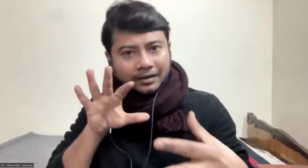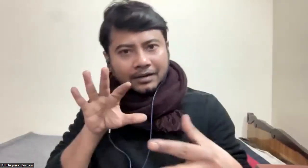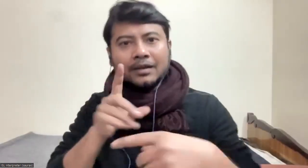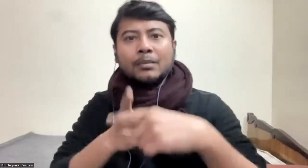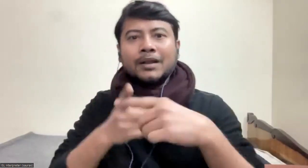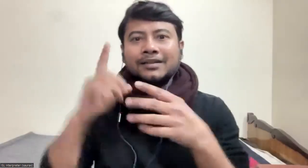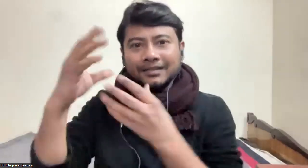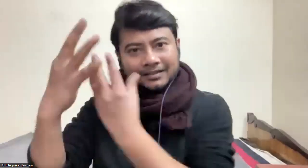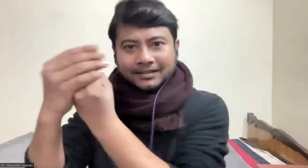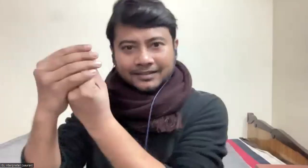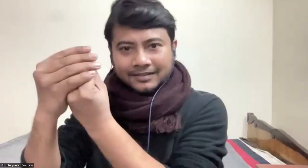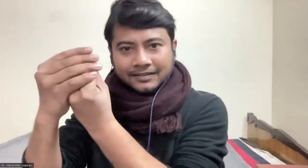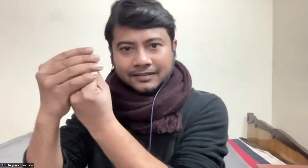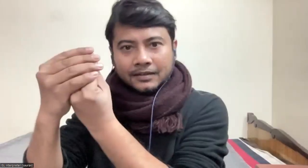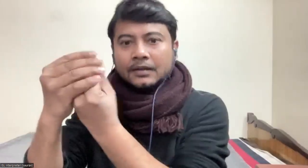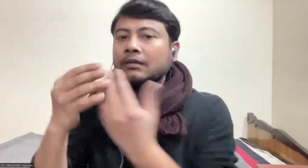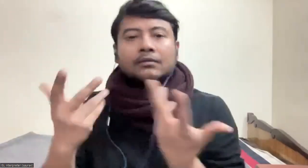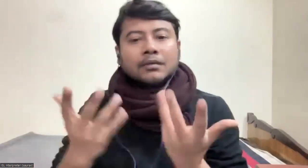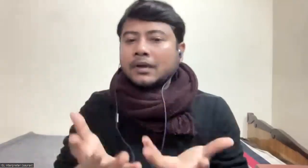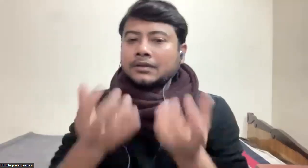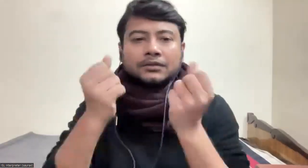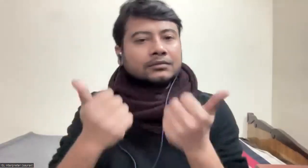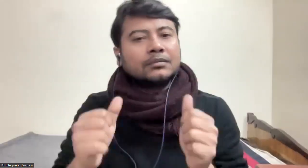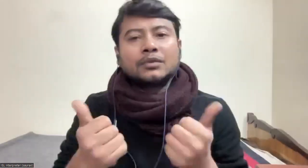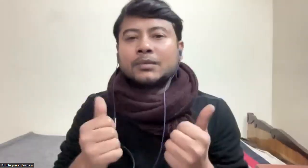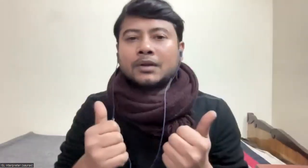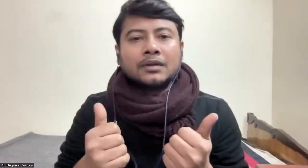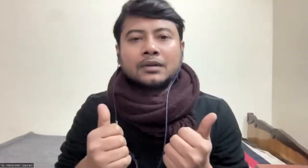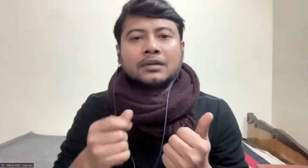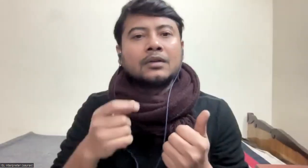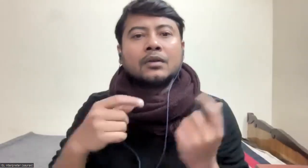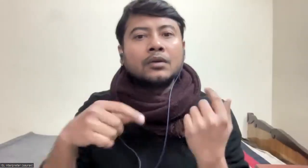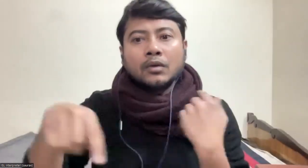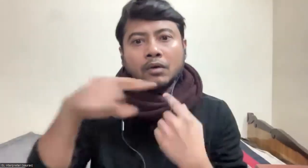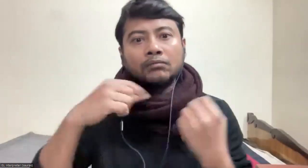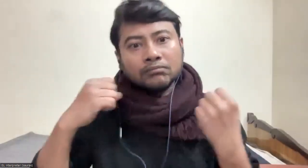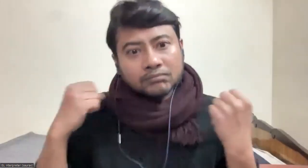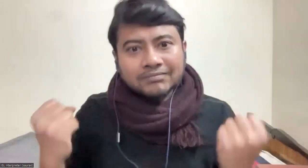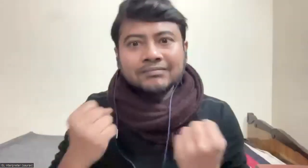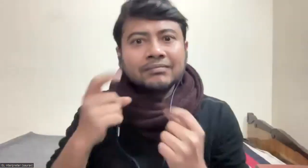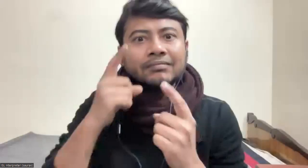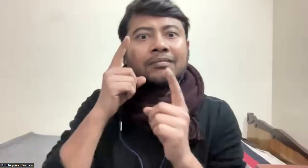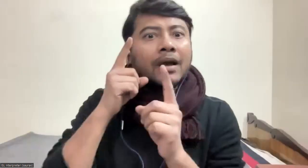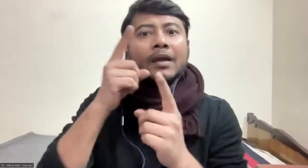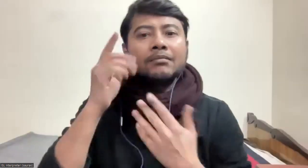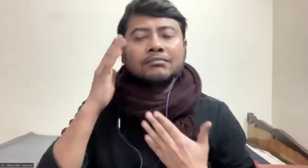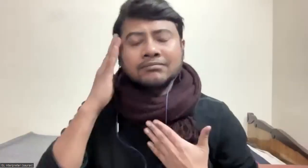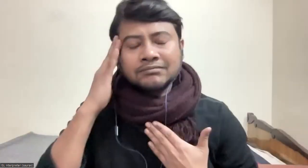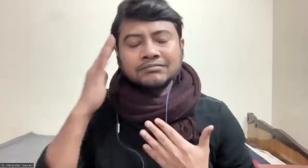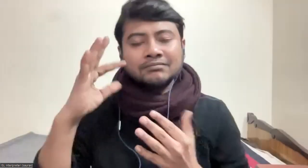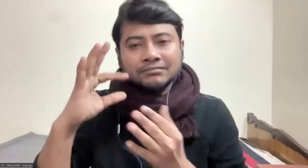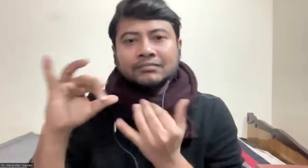at all. So then the entire hard work that we are doing to please Krishna, it will fail.